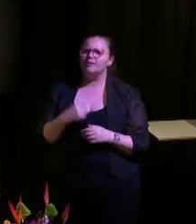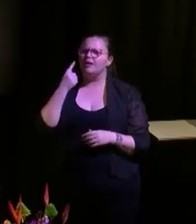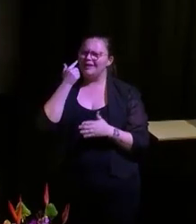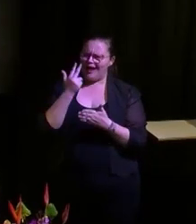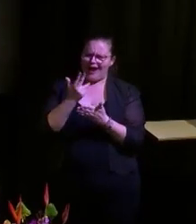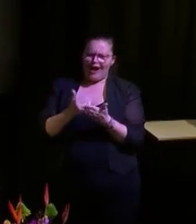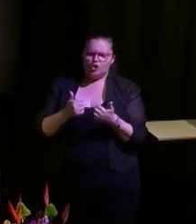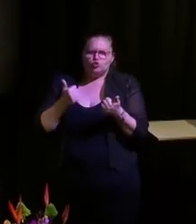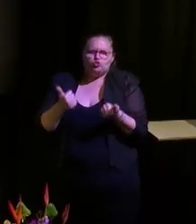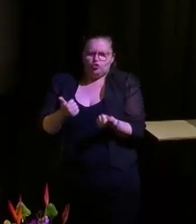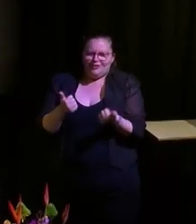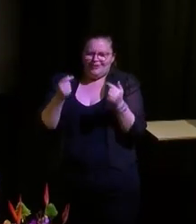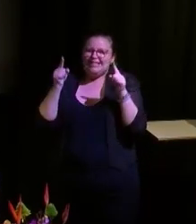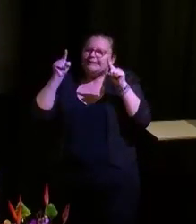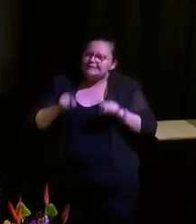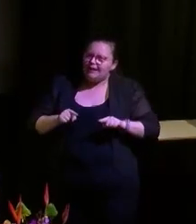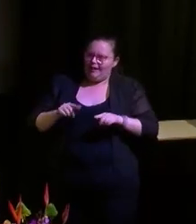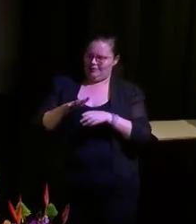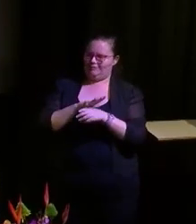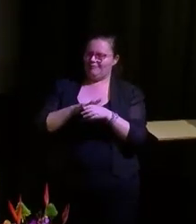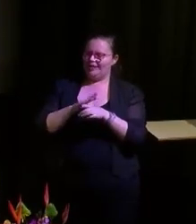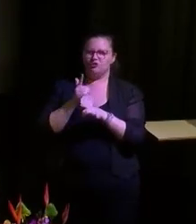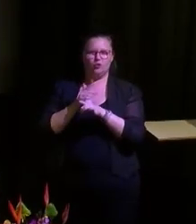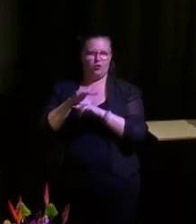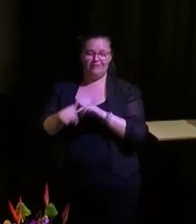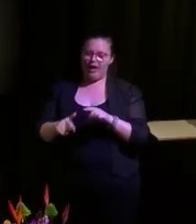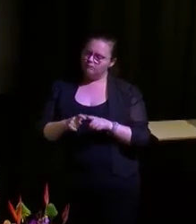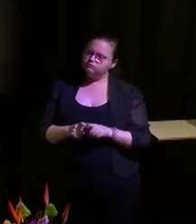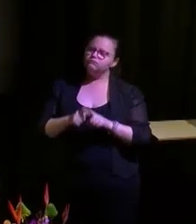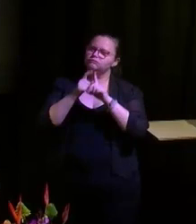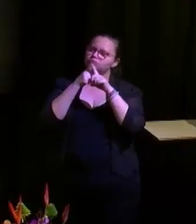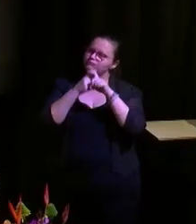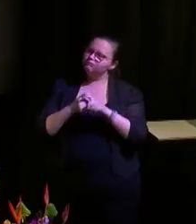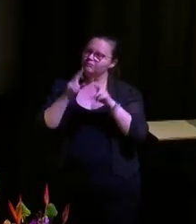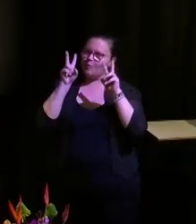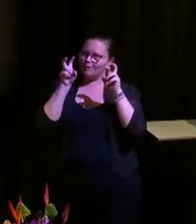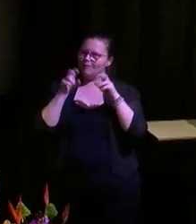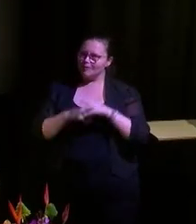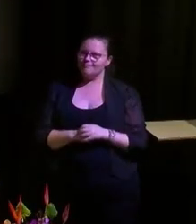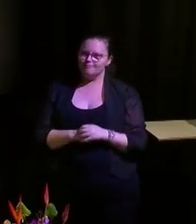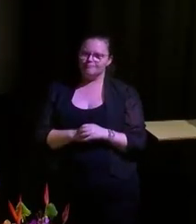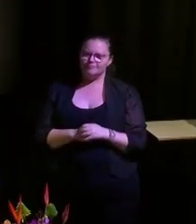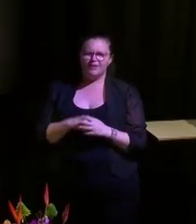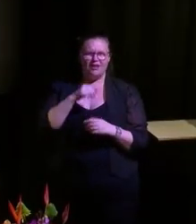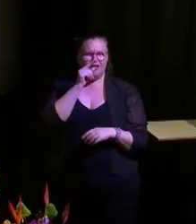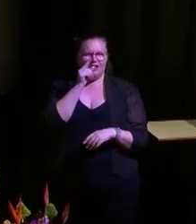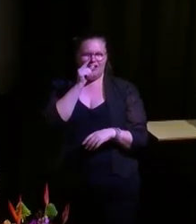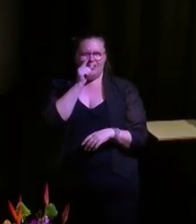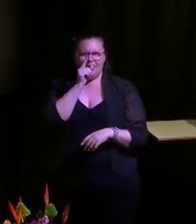entry point to talk about the hardest of topics. So it can disengage the